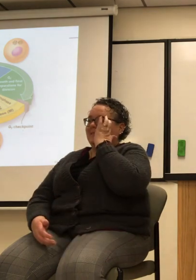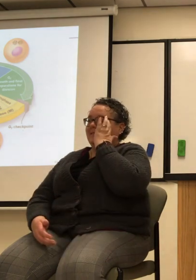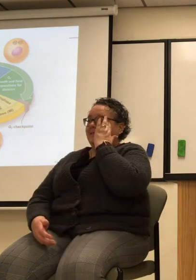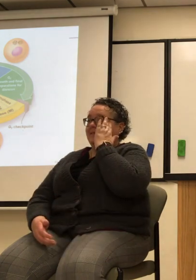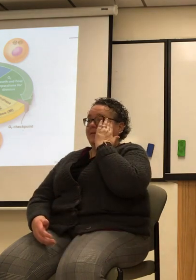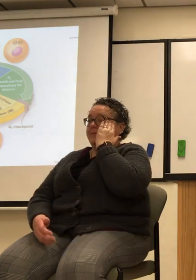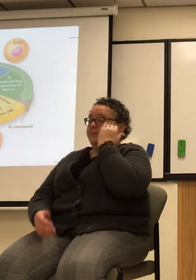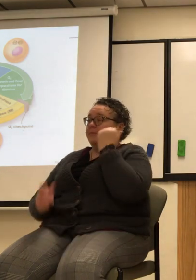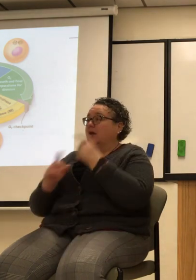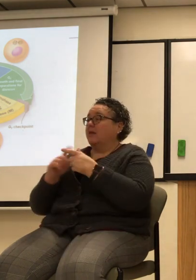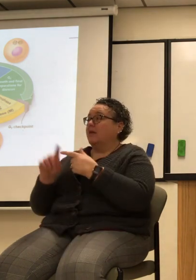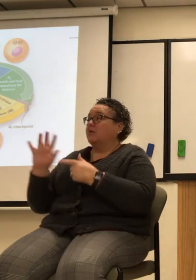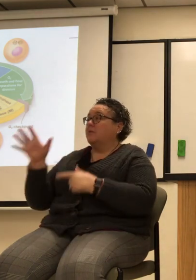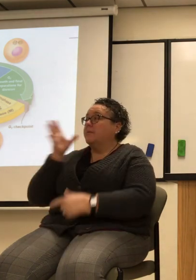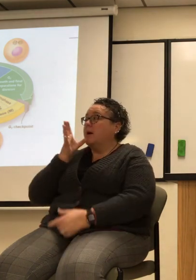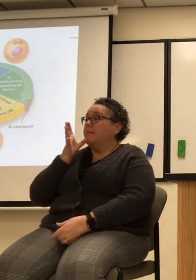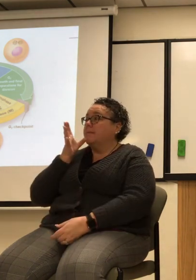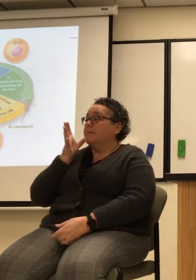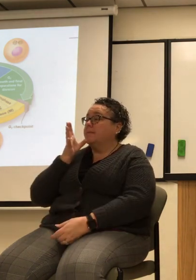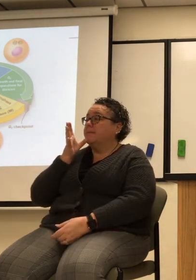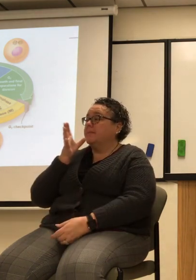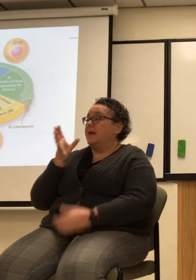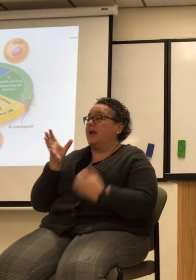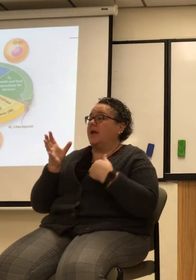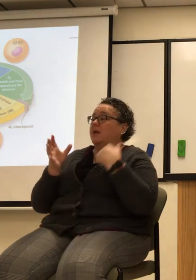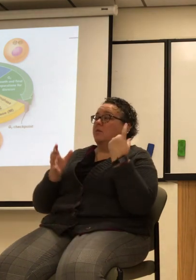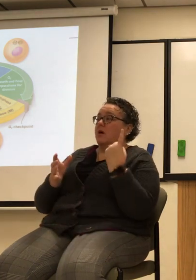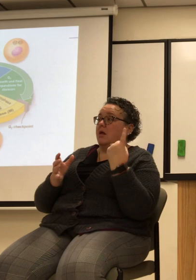And then the one from your mom, you had one,